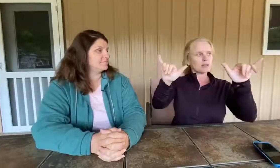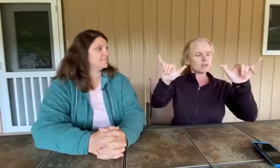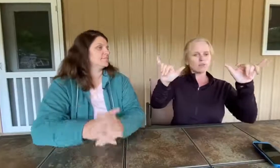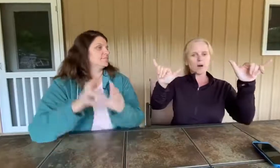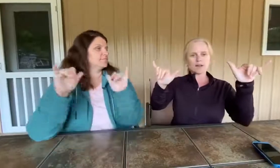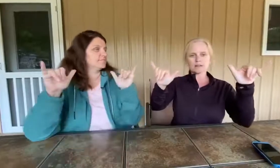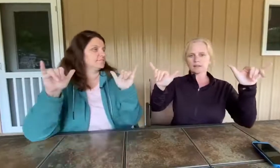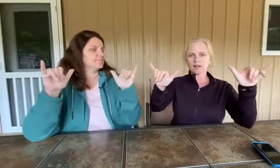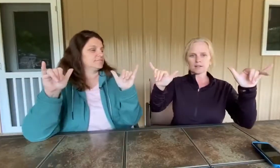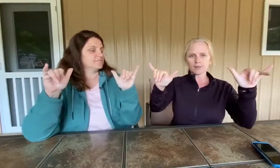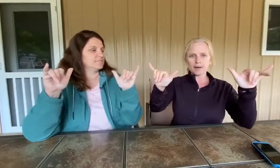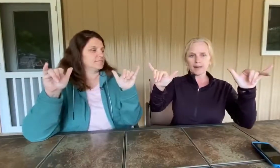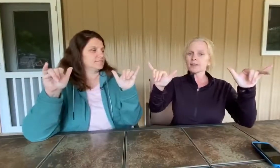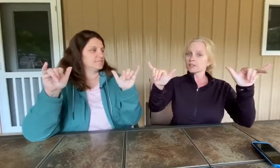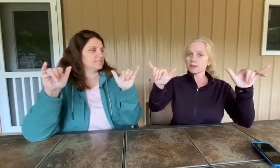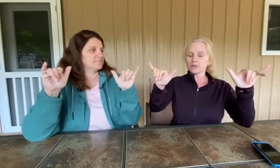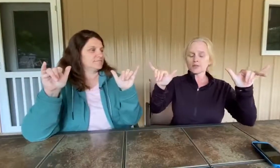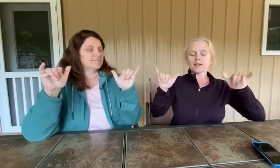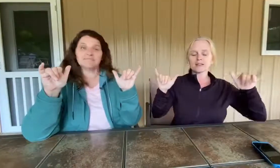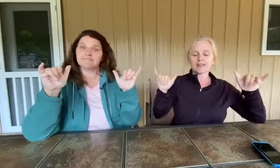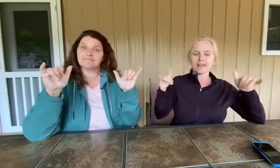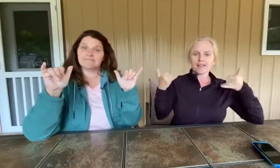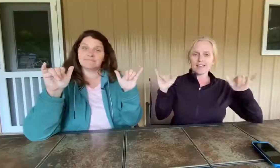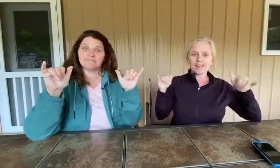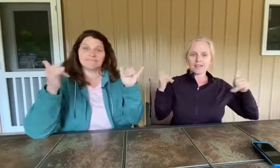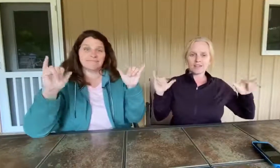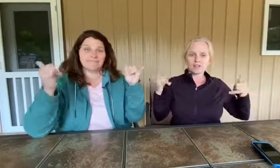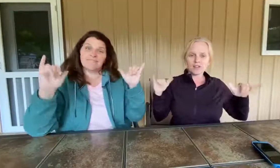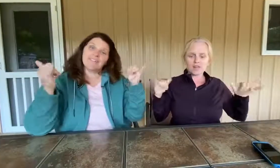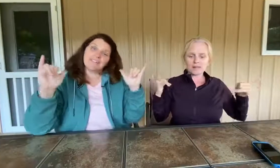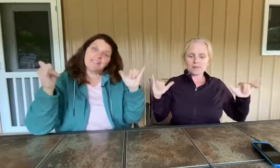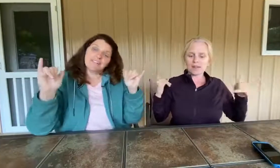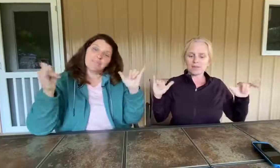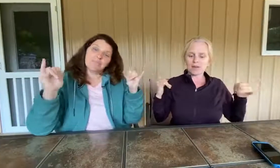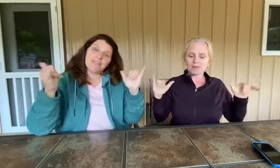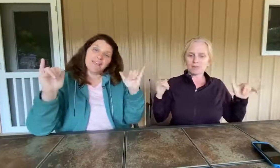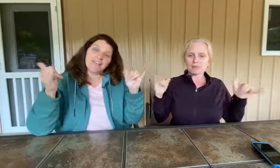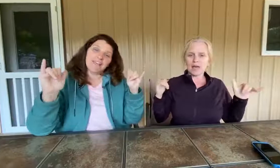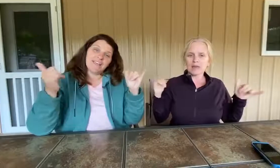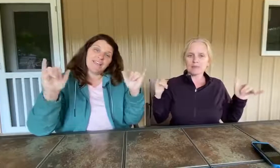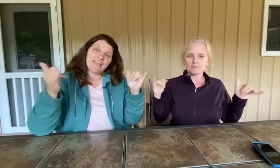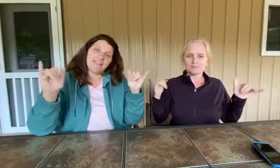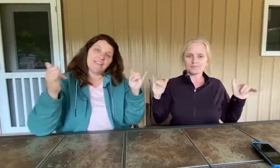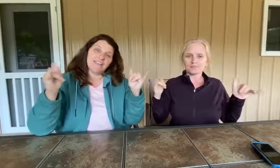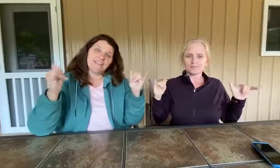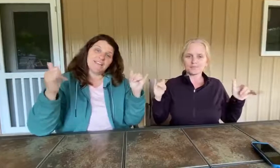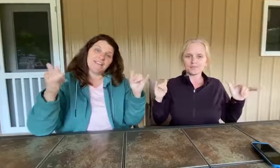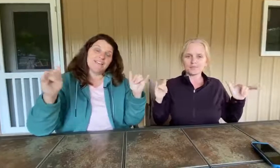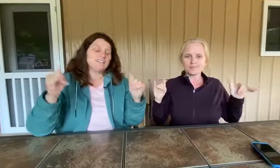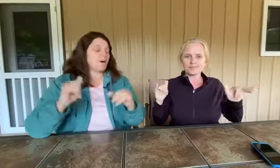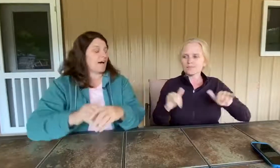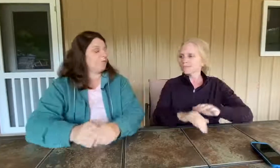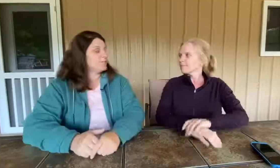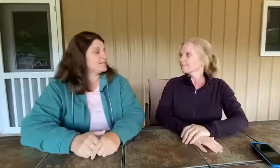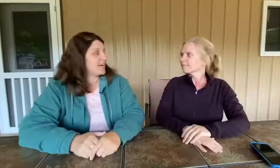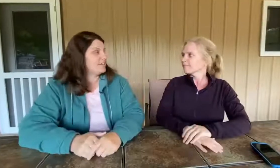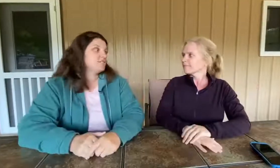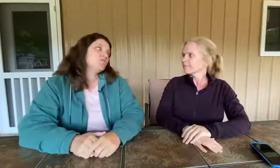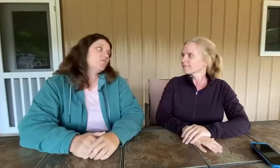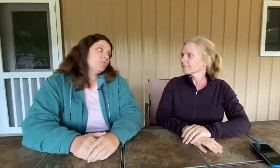two Y's. I don't know why. You just make two Y's. And then you shake them, and that becomes play. So how would we sign, do you want